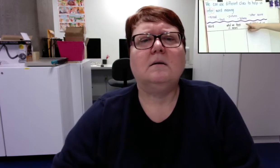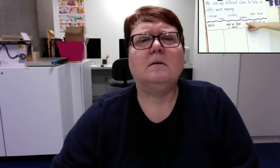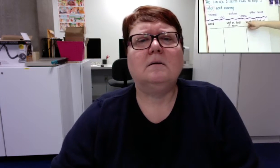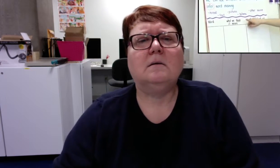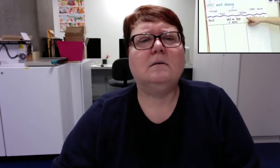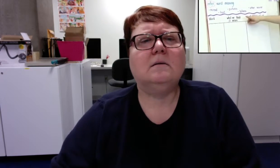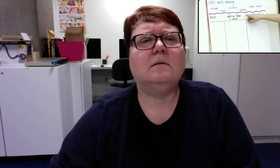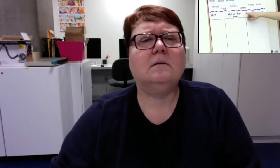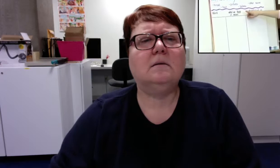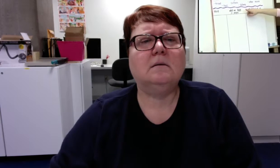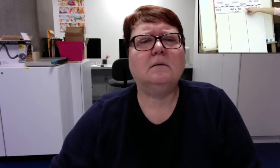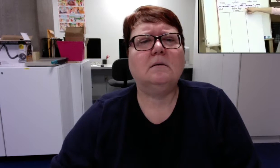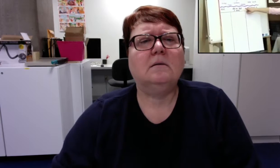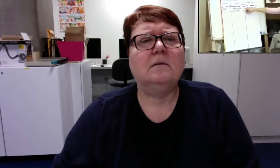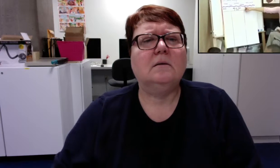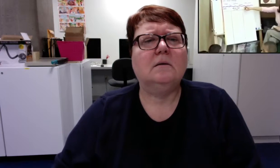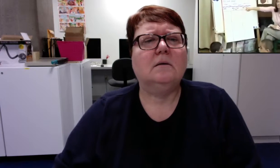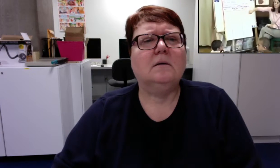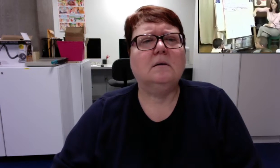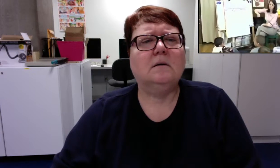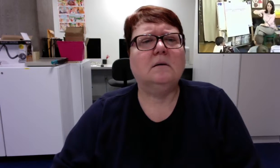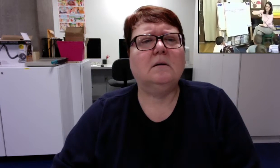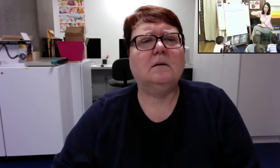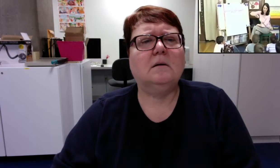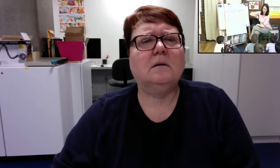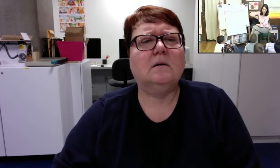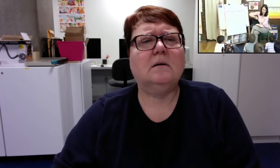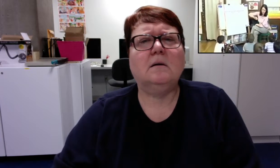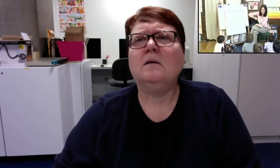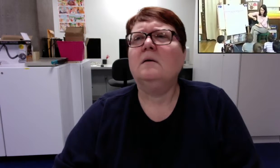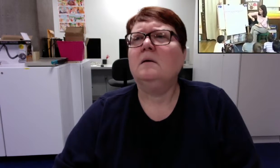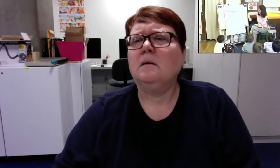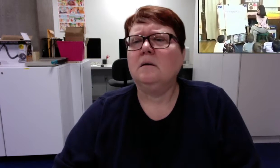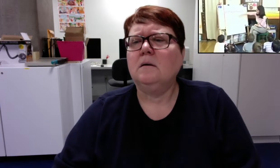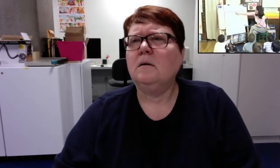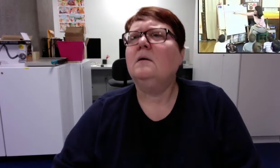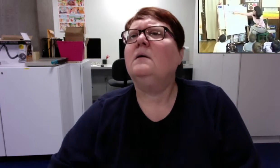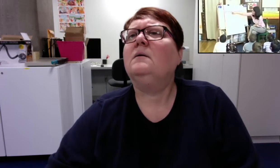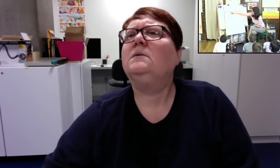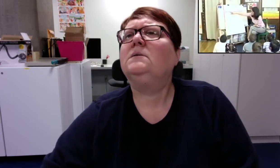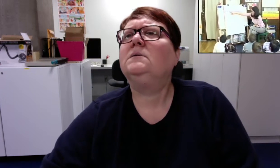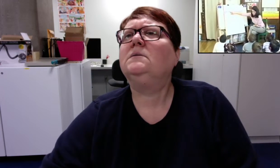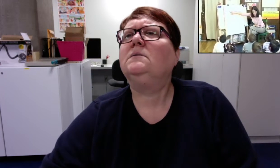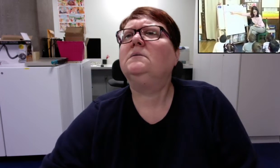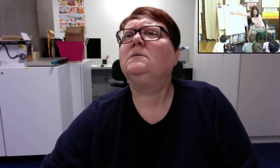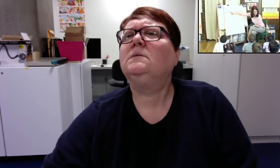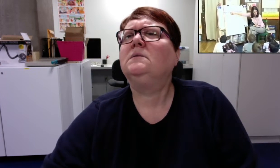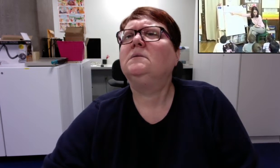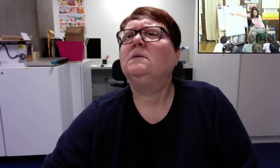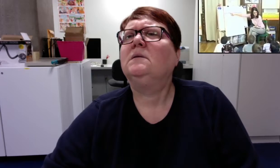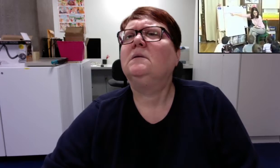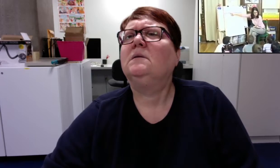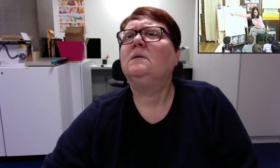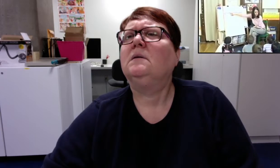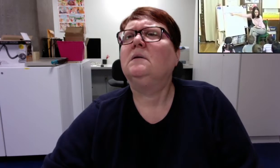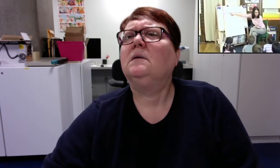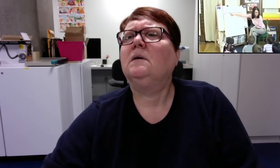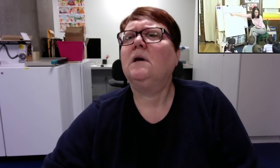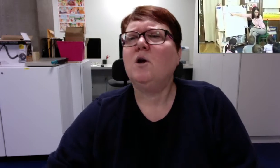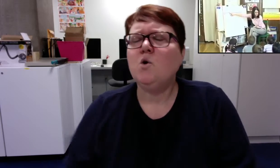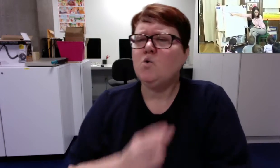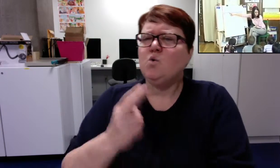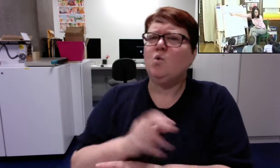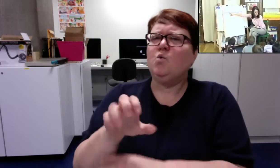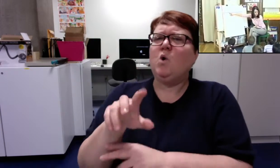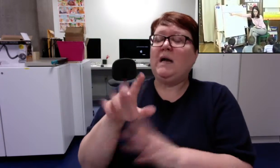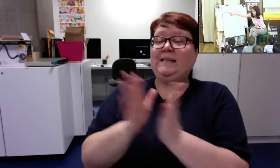out, then we went back to that page and saw Absolutely. We reread and had some new learning. We can also use the text. Sometimes if we read on, we